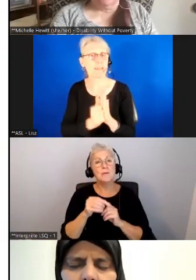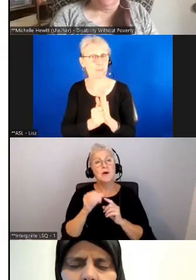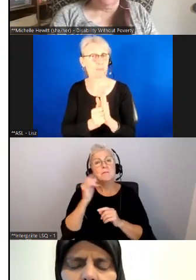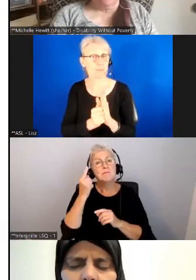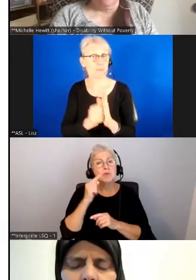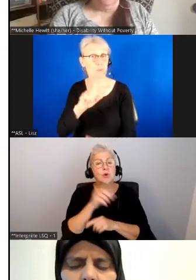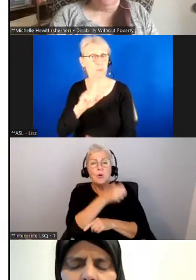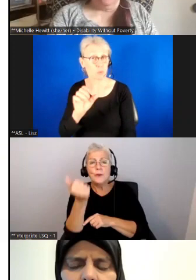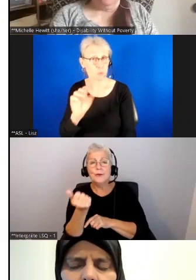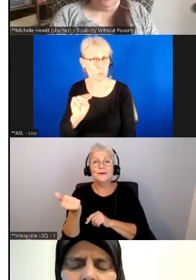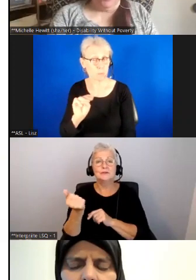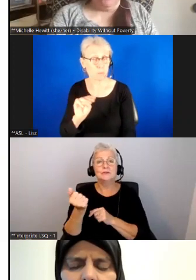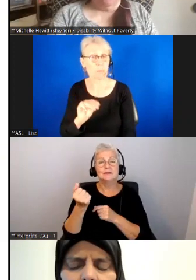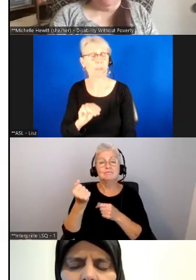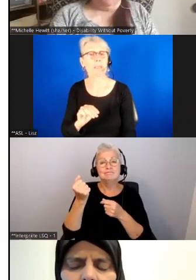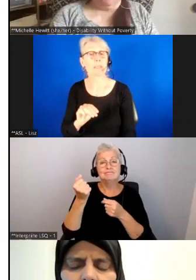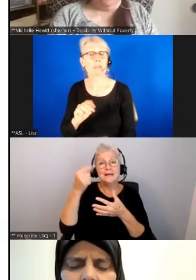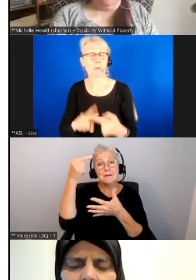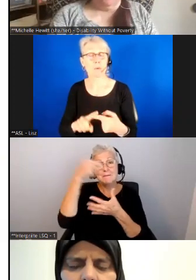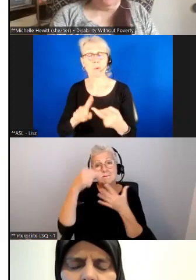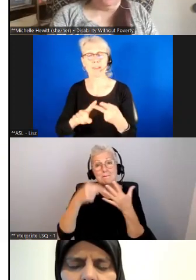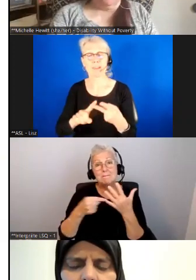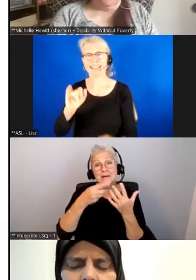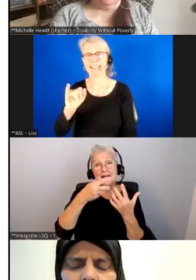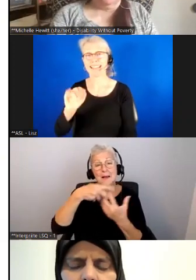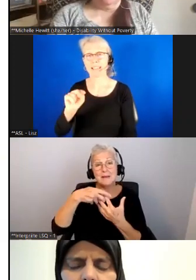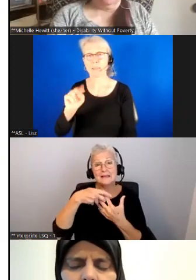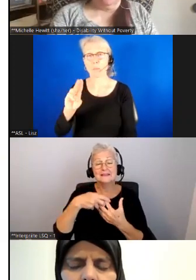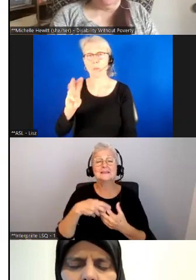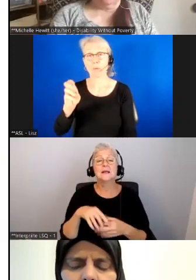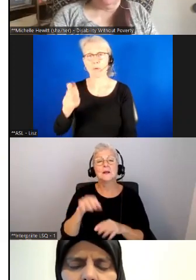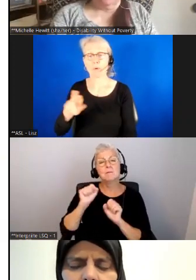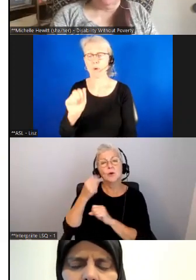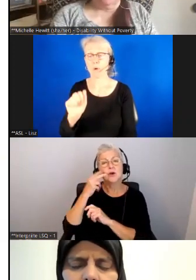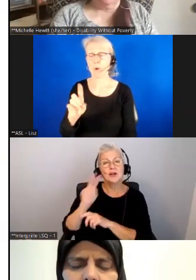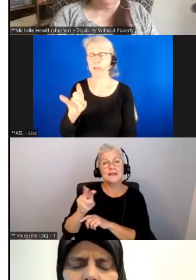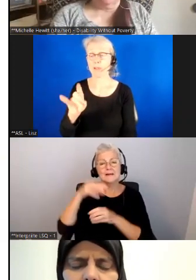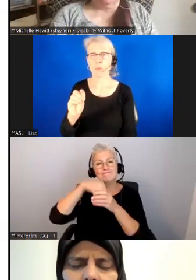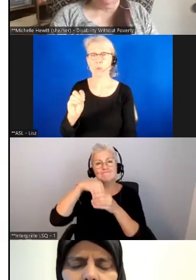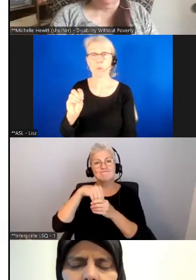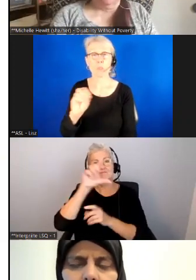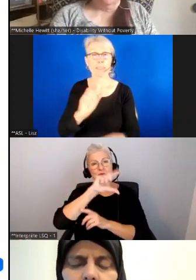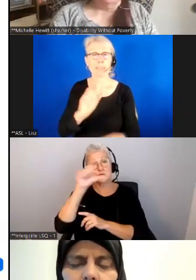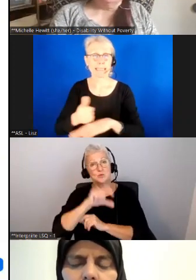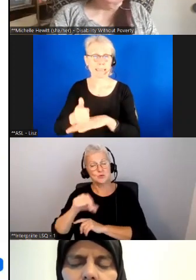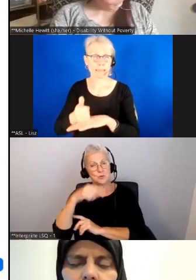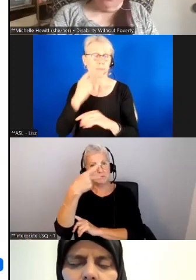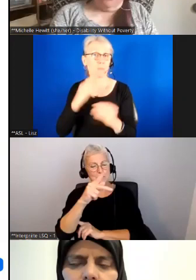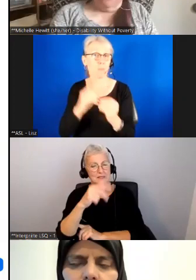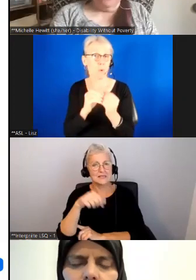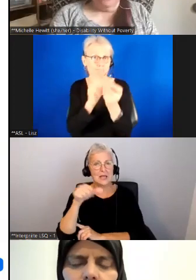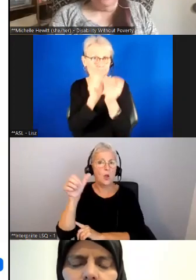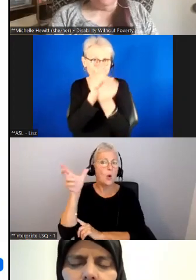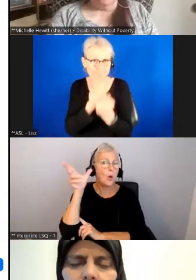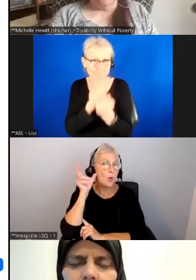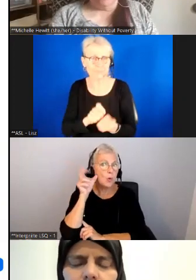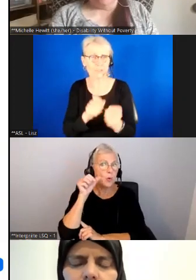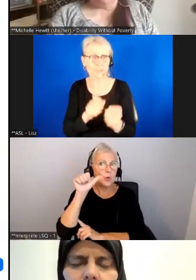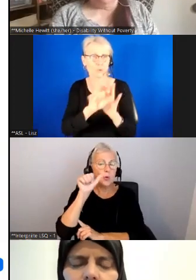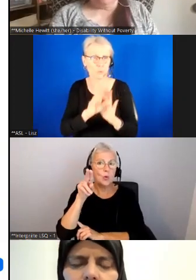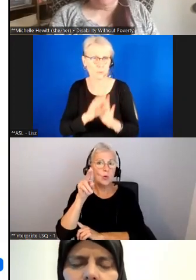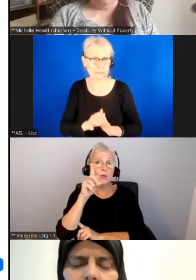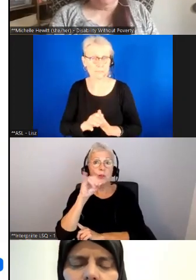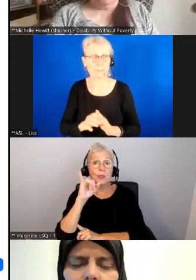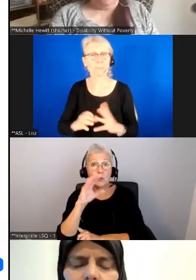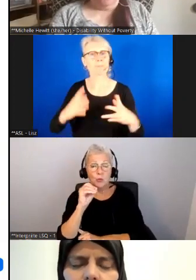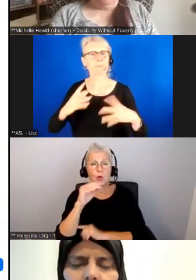account settings or your in-webinar audio settings for more customization. So, to